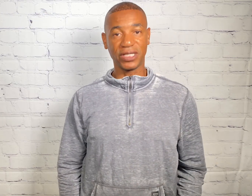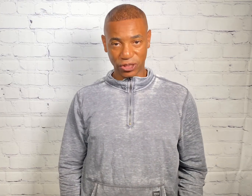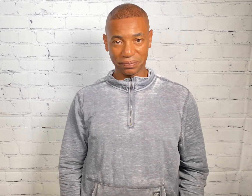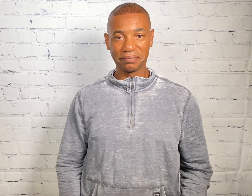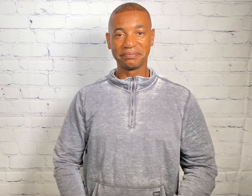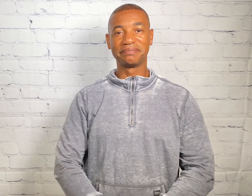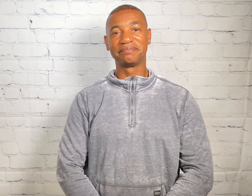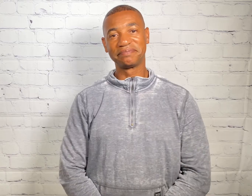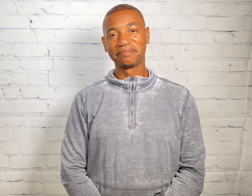foundation.